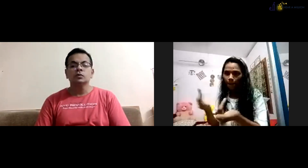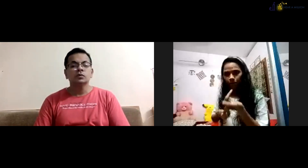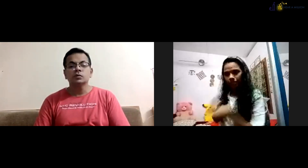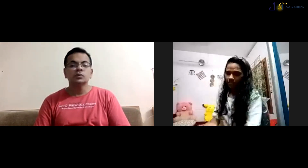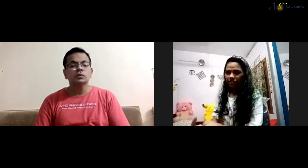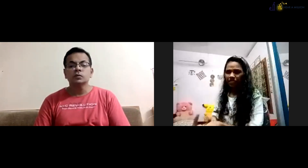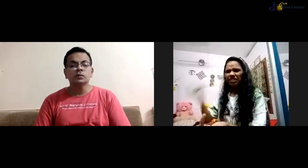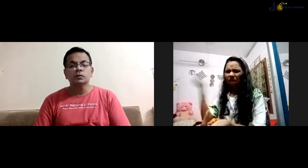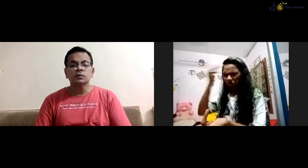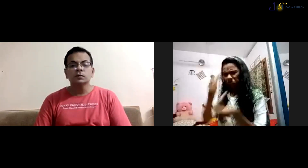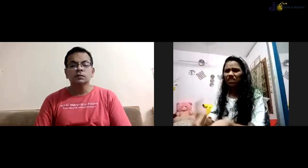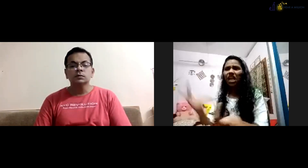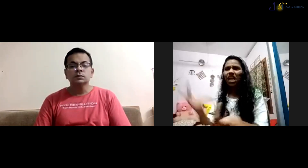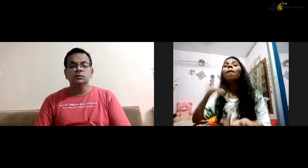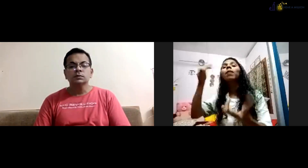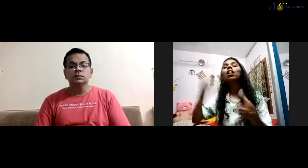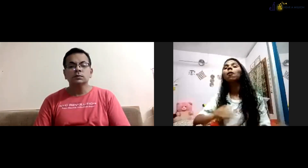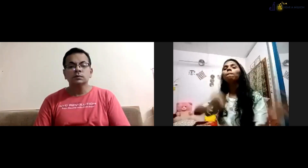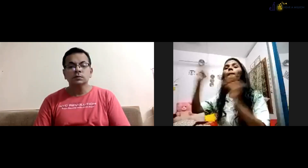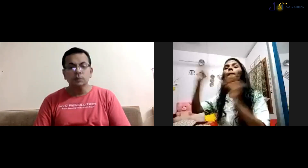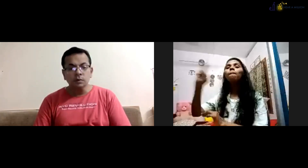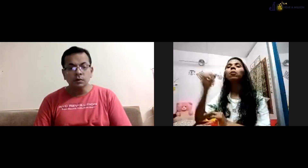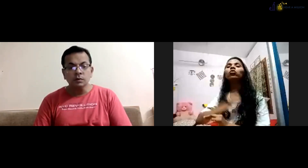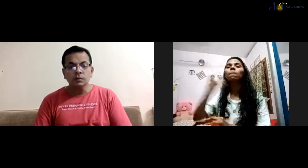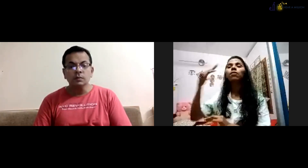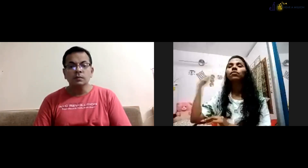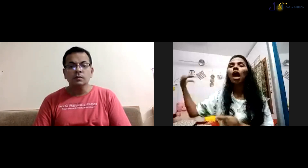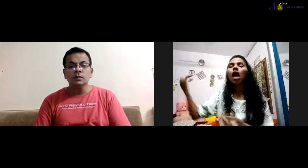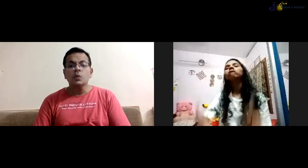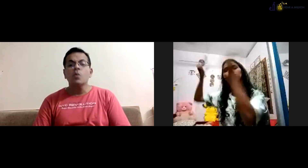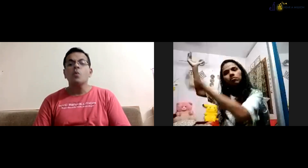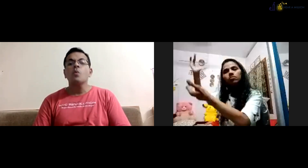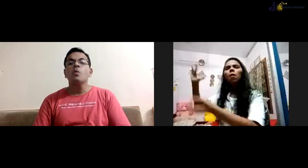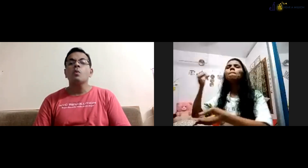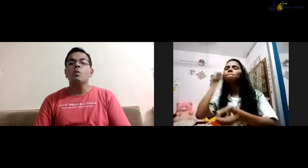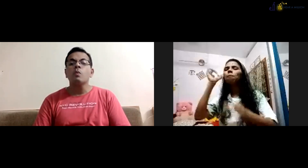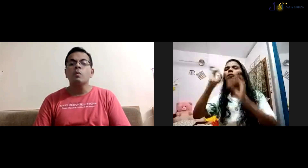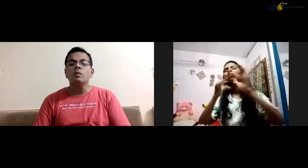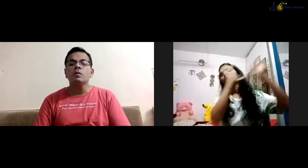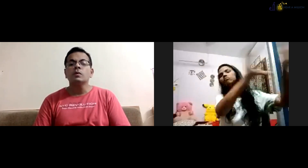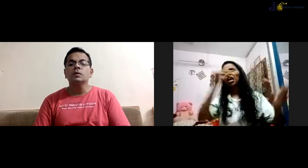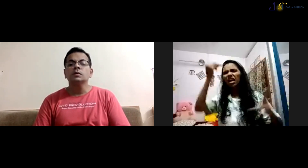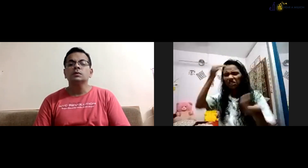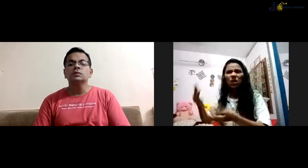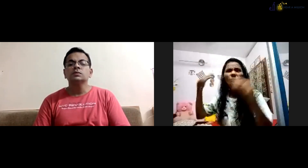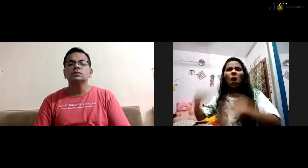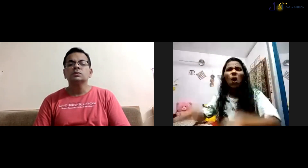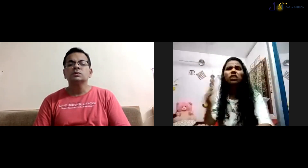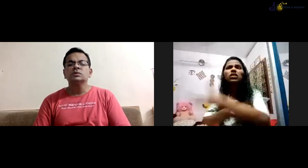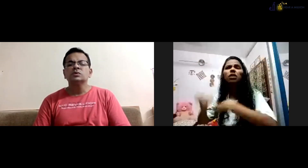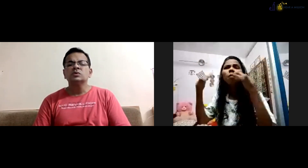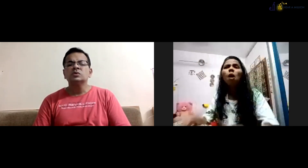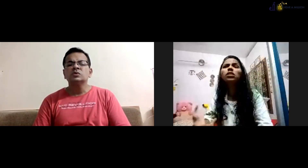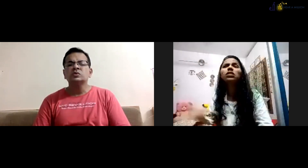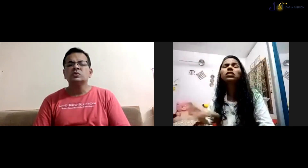reason behind it. She delivered a disabled child. So then she moved to her brother's place. My